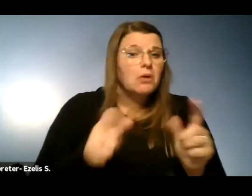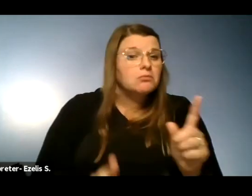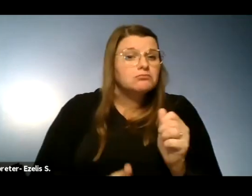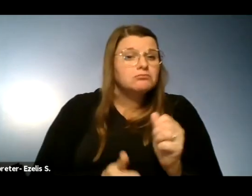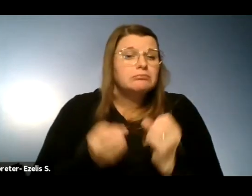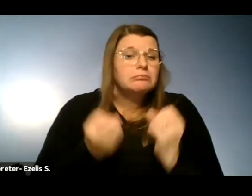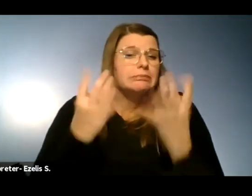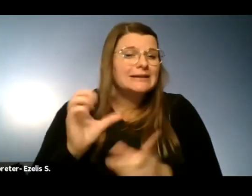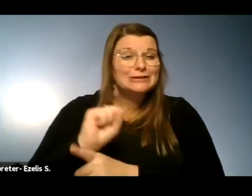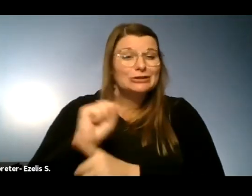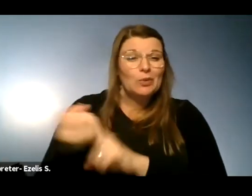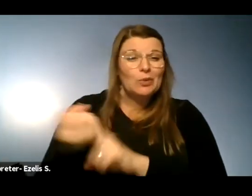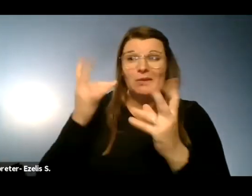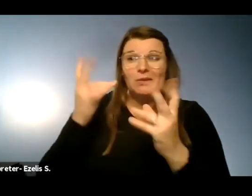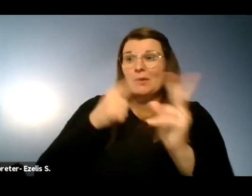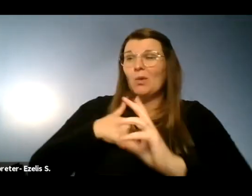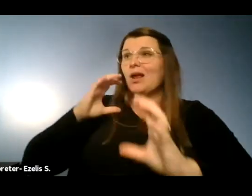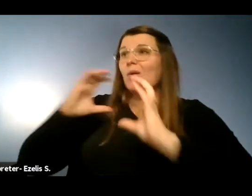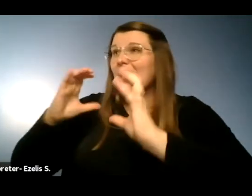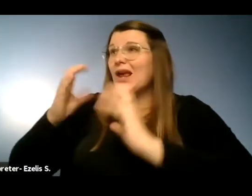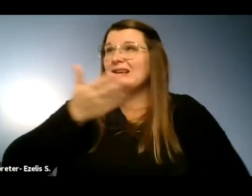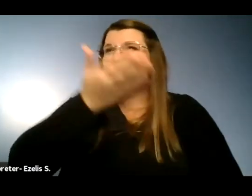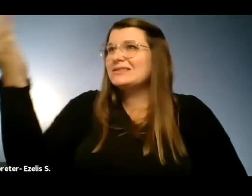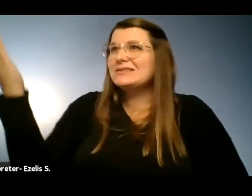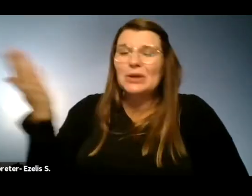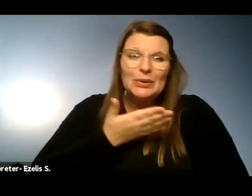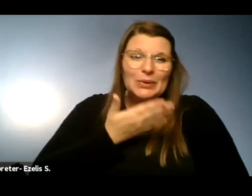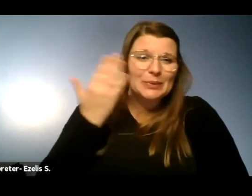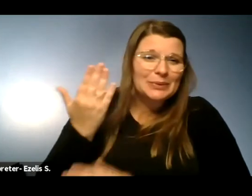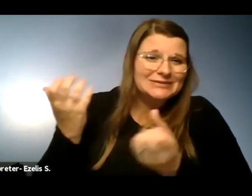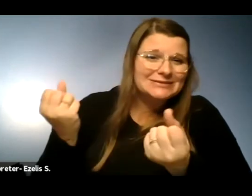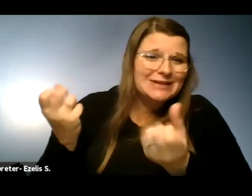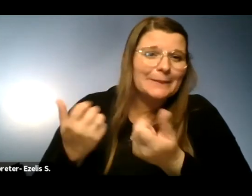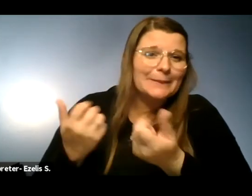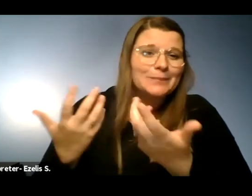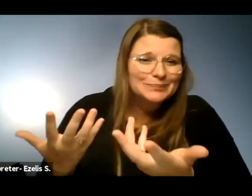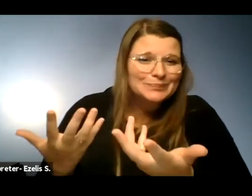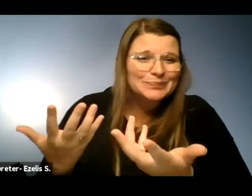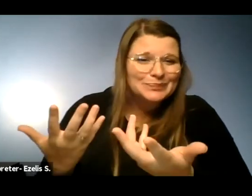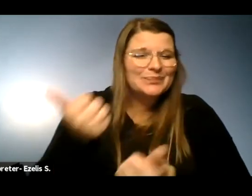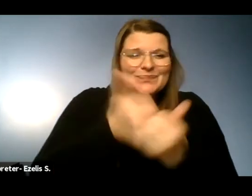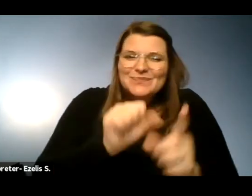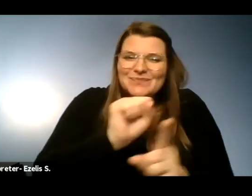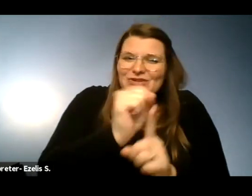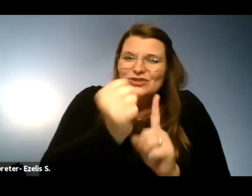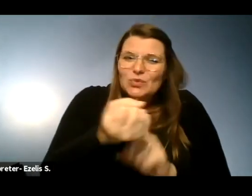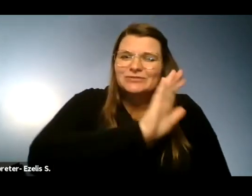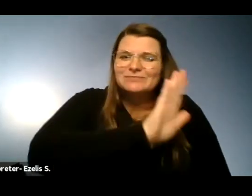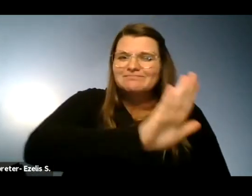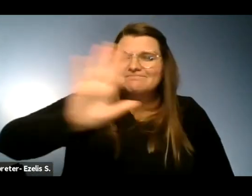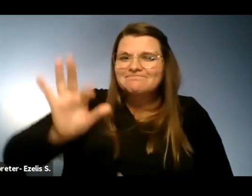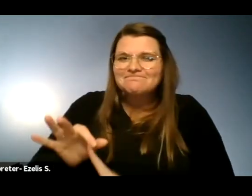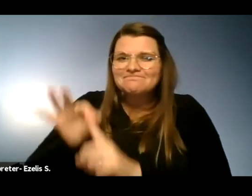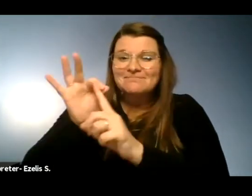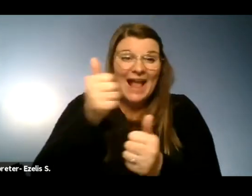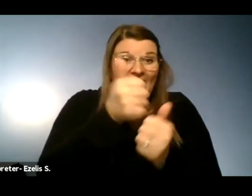the people we communicate with don't sign. So every situation is unique. Every child